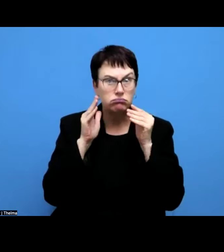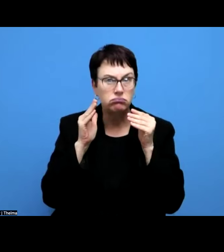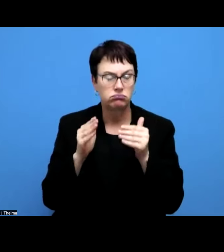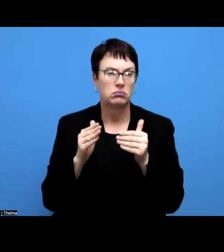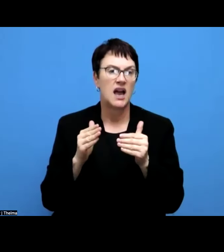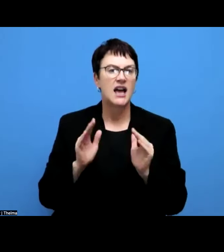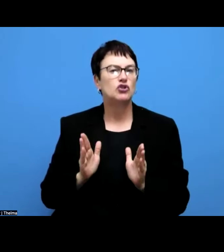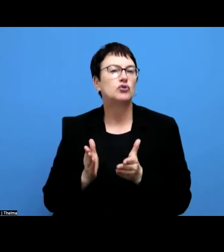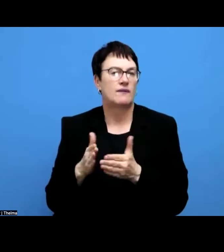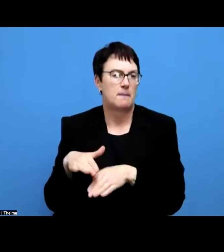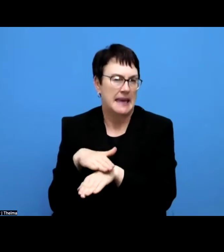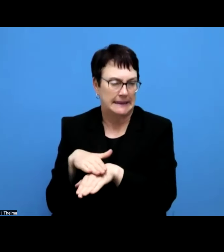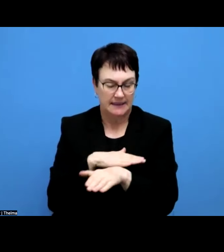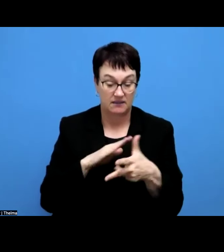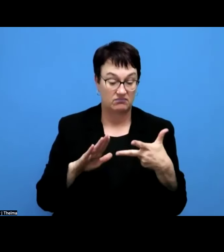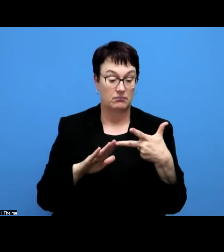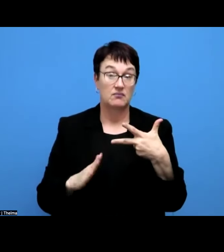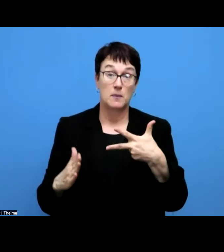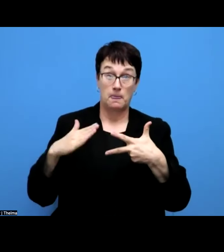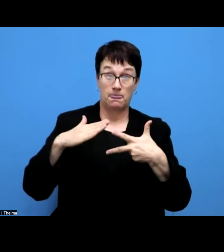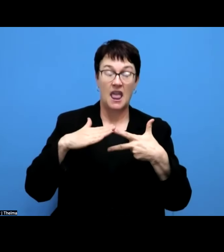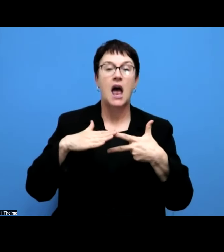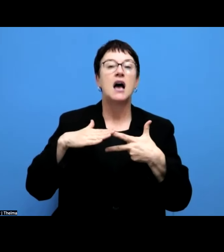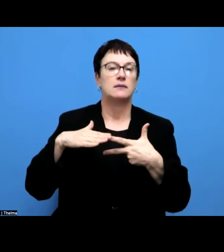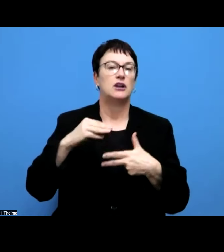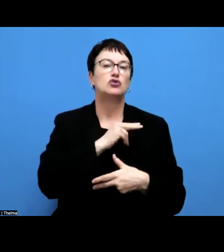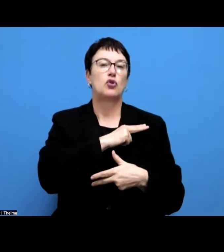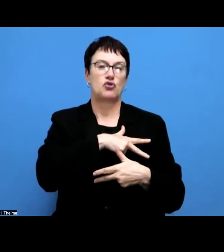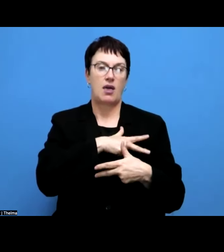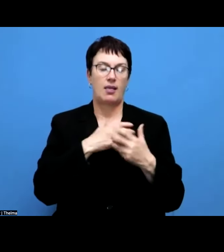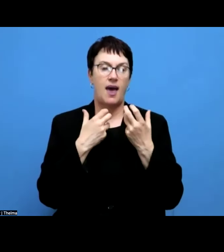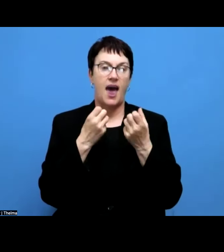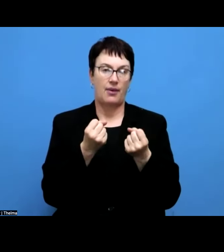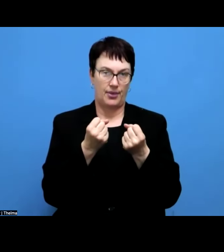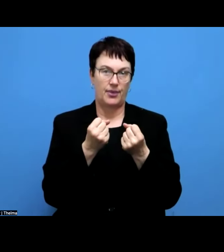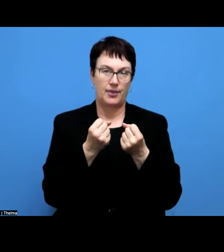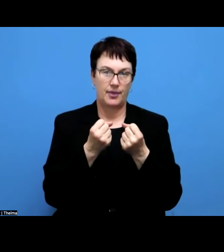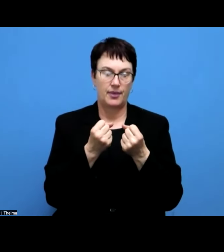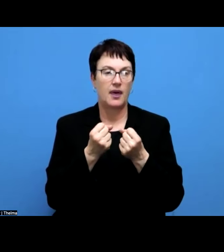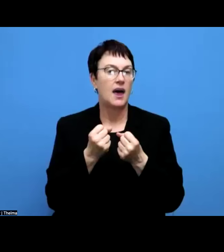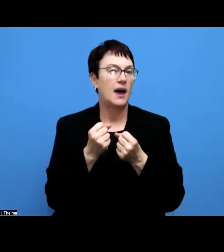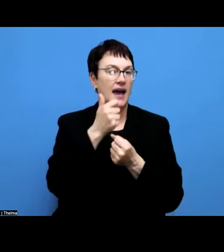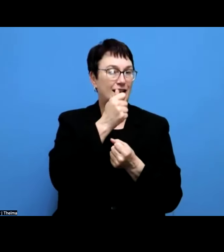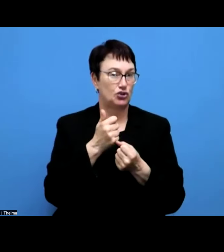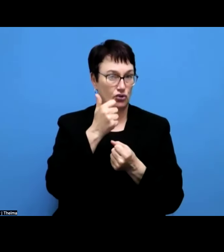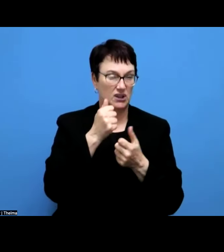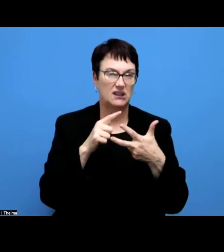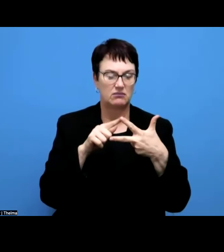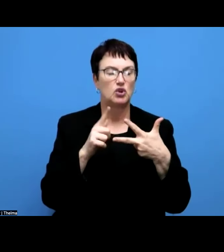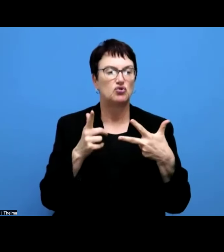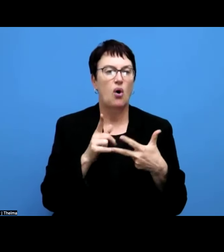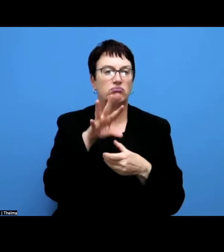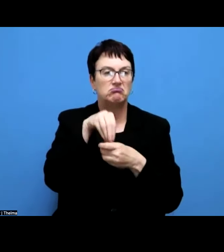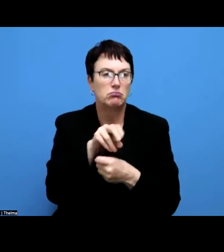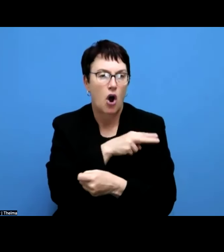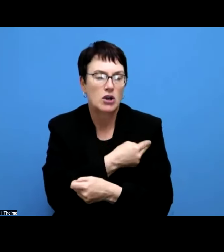was the Social Health Insurance Fund, which is in short SHIF, for outpatient and inpatient services. And then